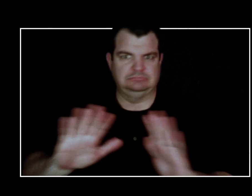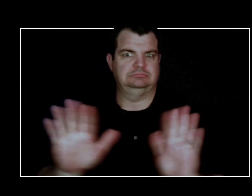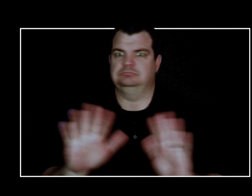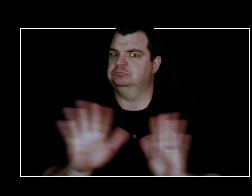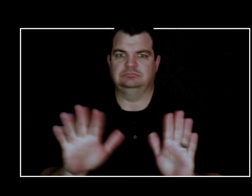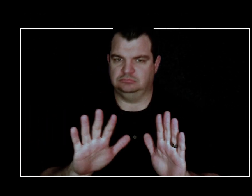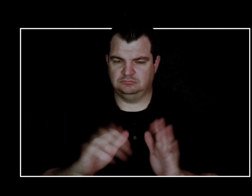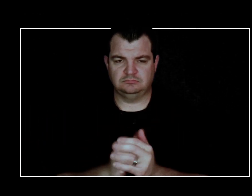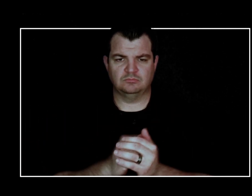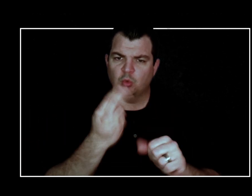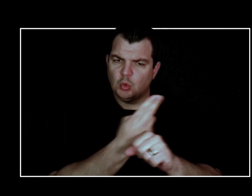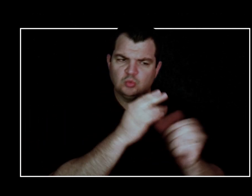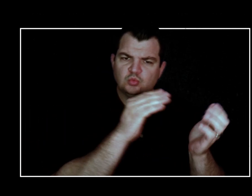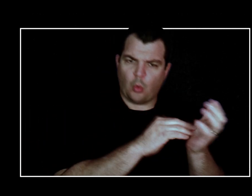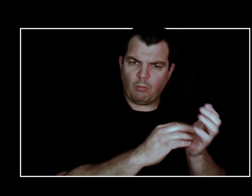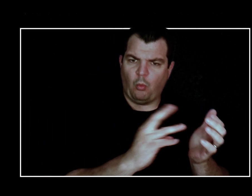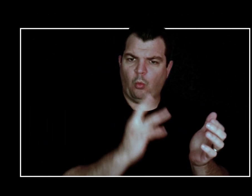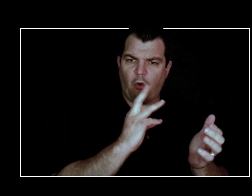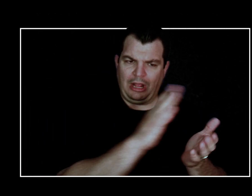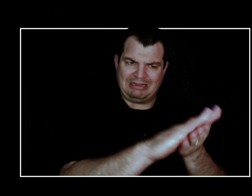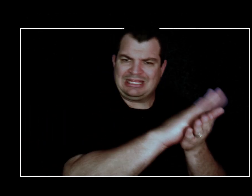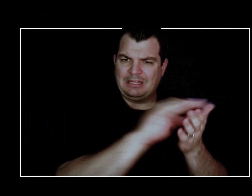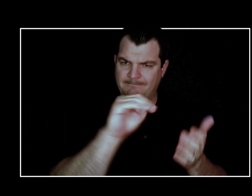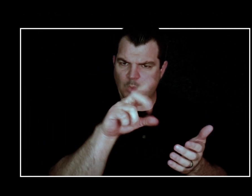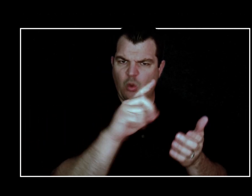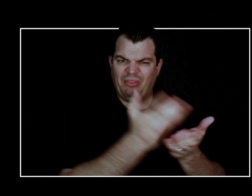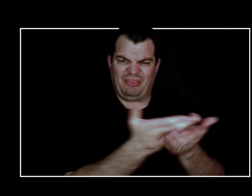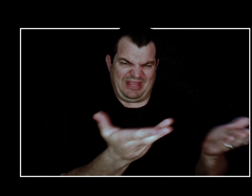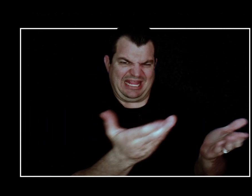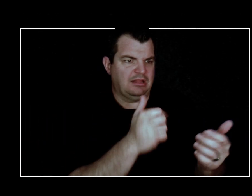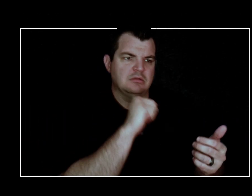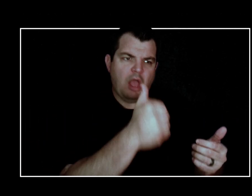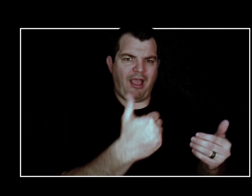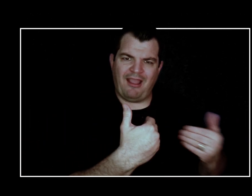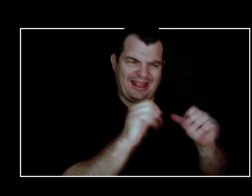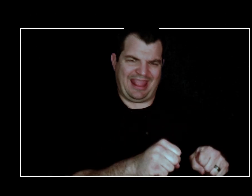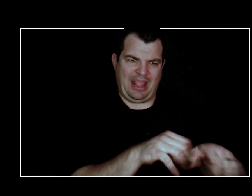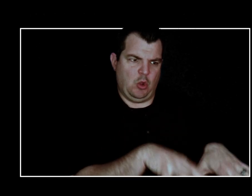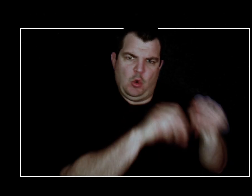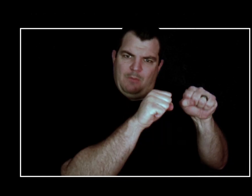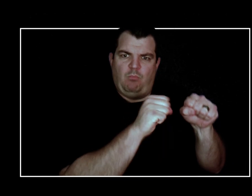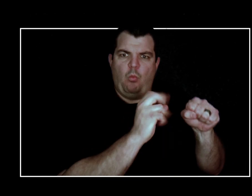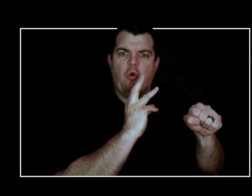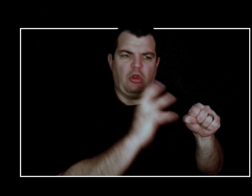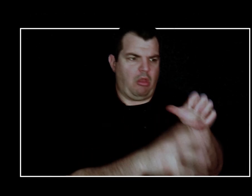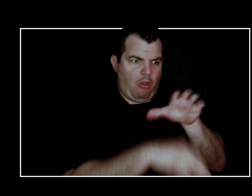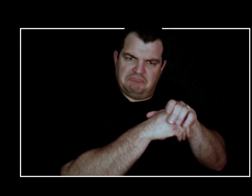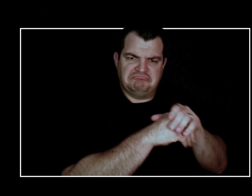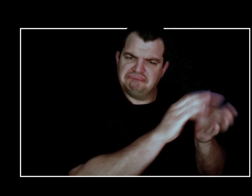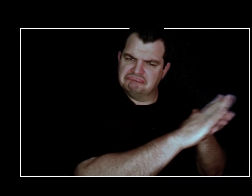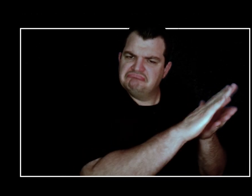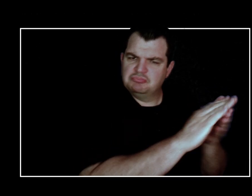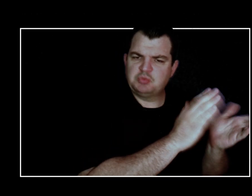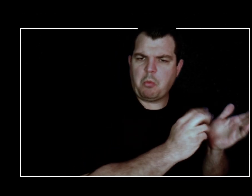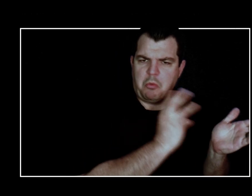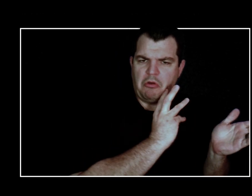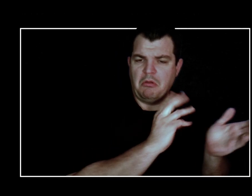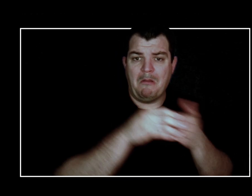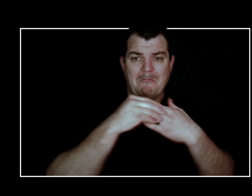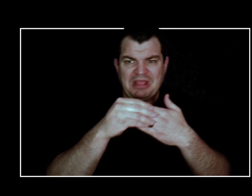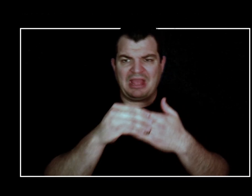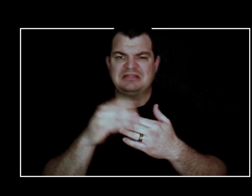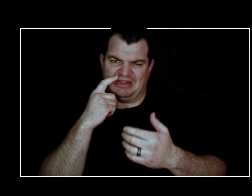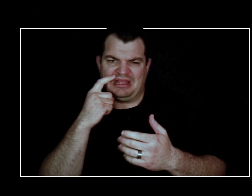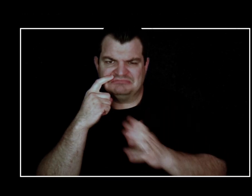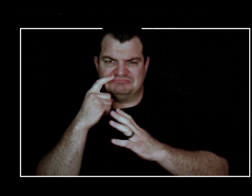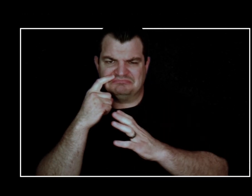during mold cleanup. Use soap and water to clean mold on things that don't soak up water, like plastic or